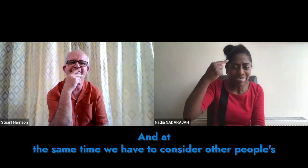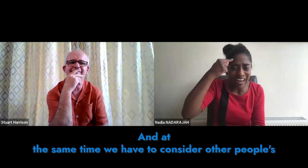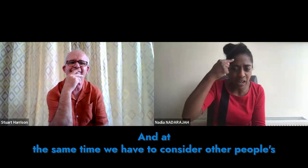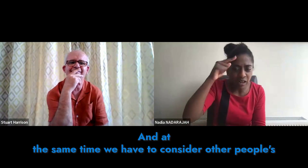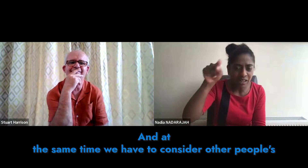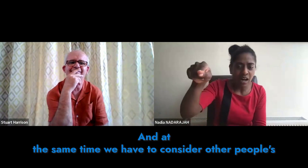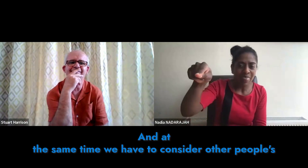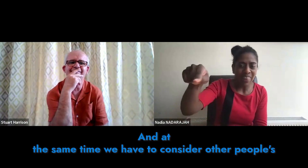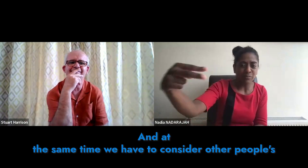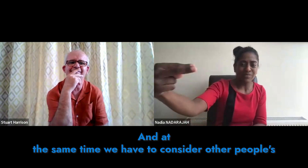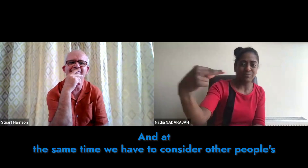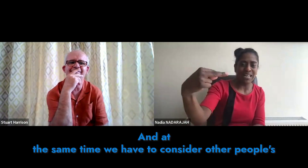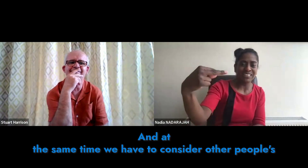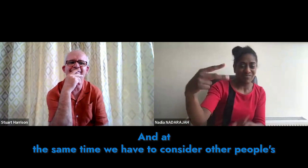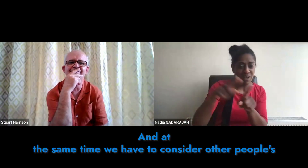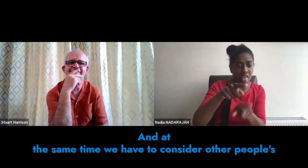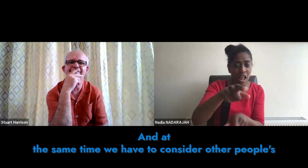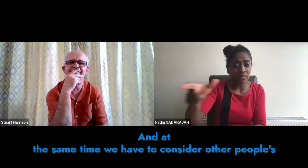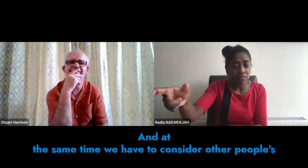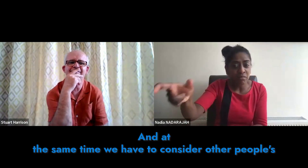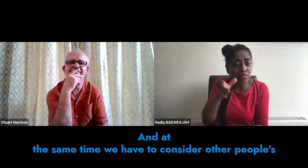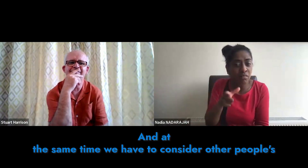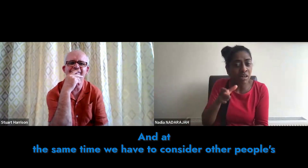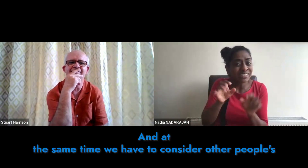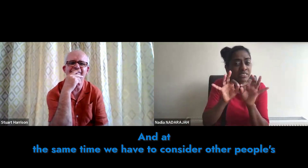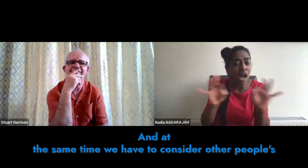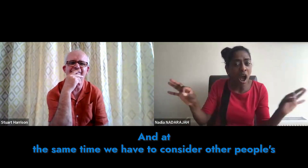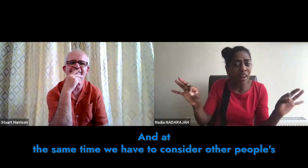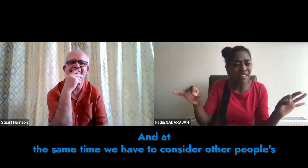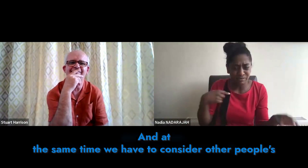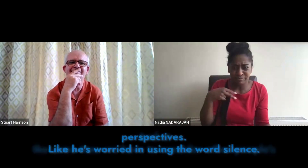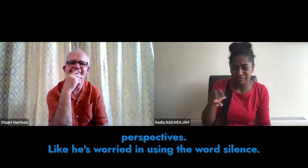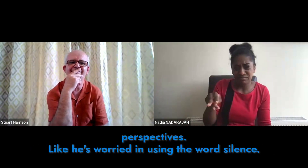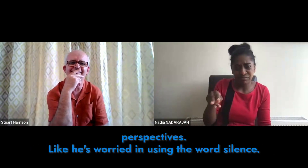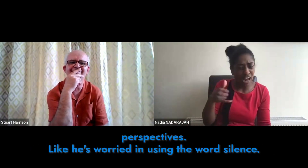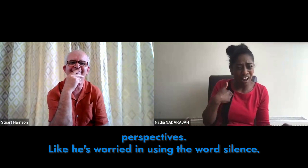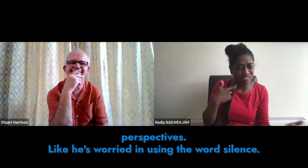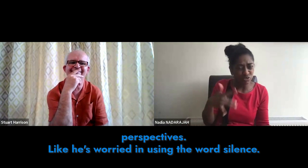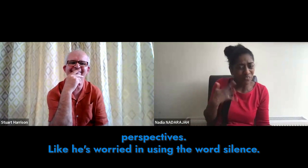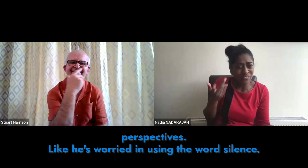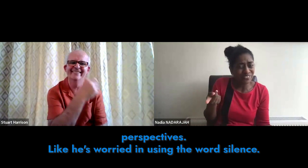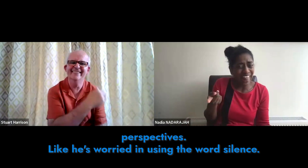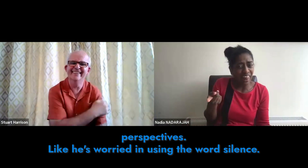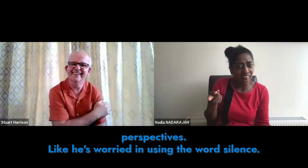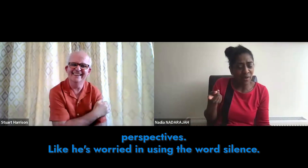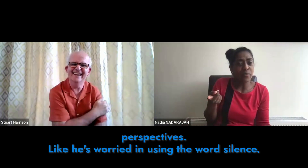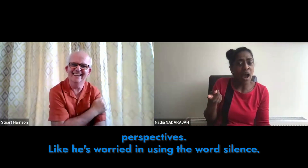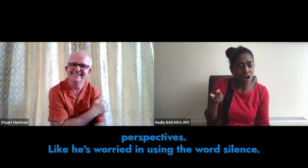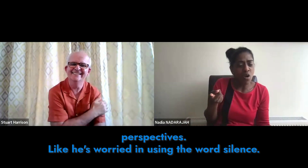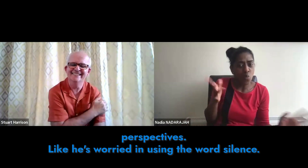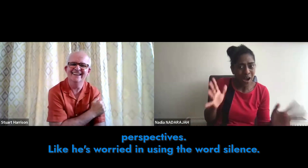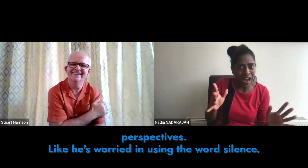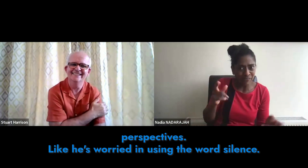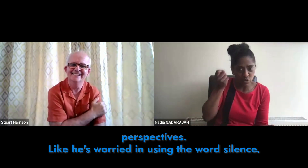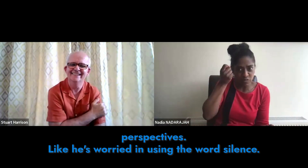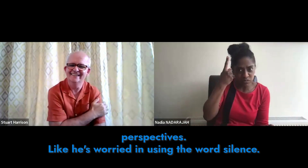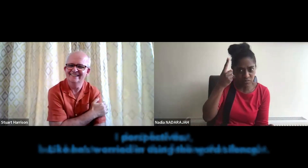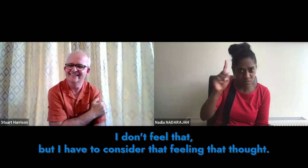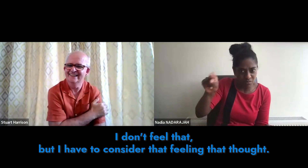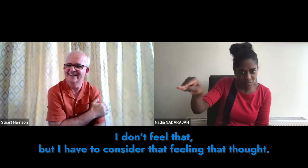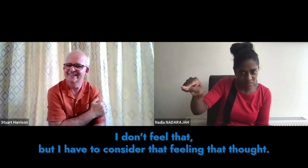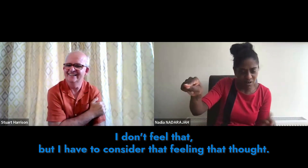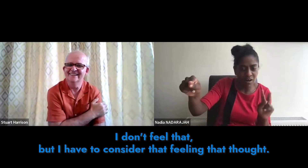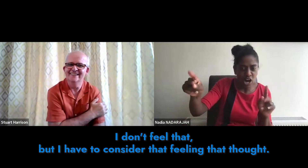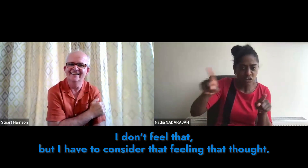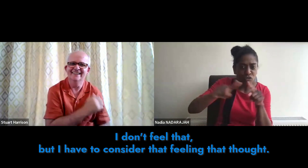And at the same time, we have to consider other people's perspectives. Like his word in using the word silence,